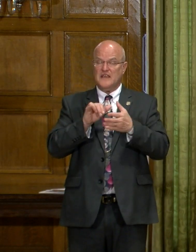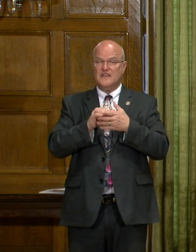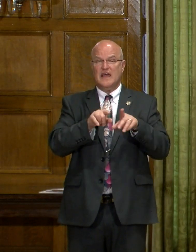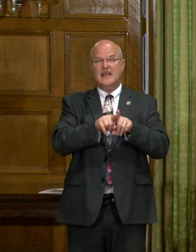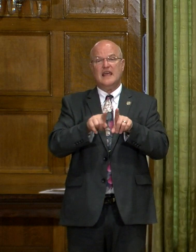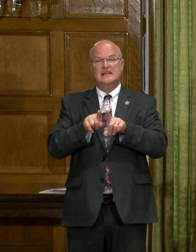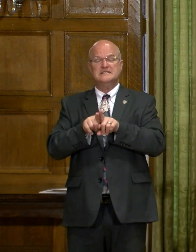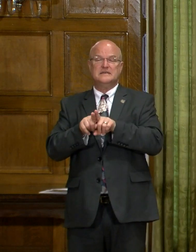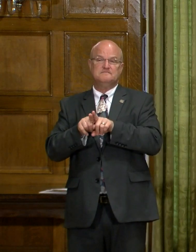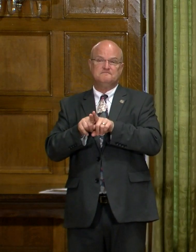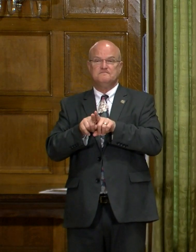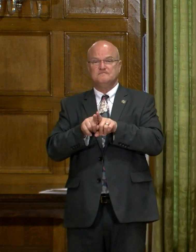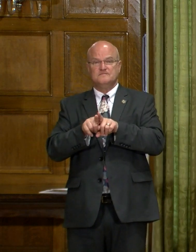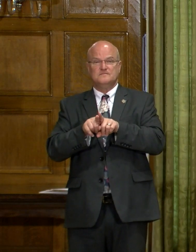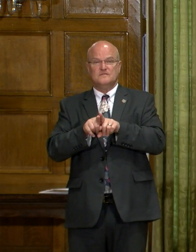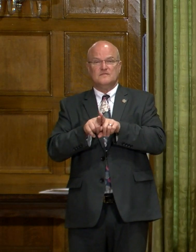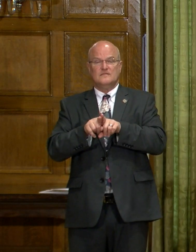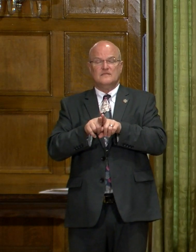that as the